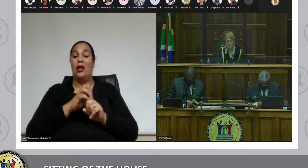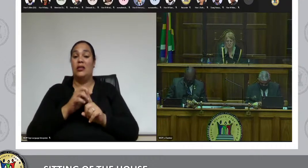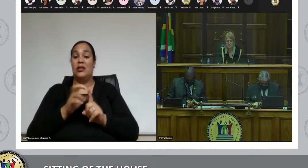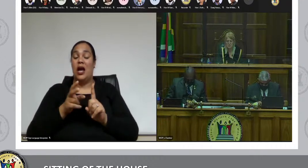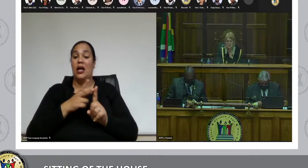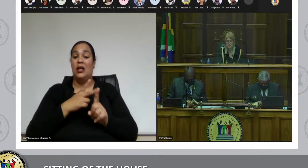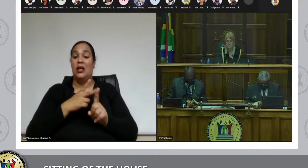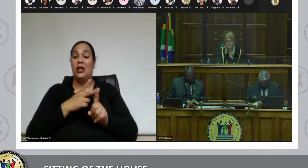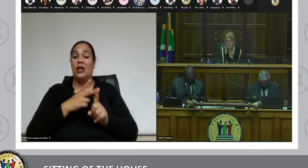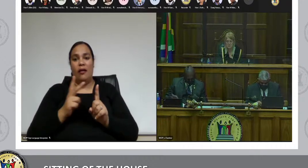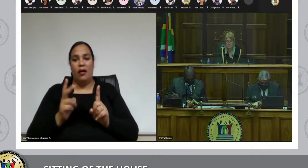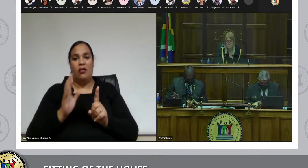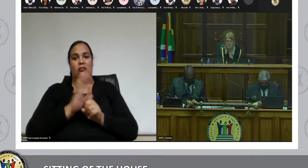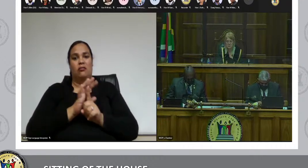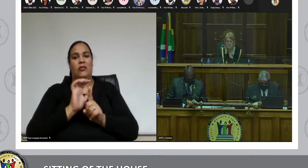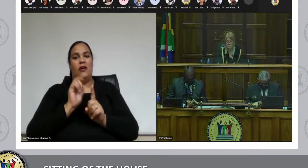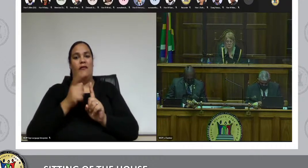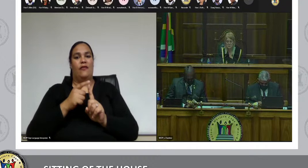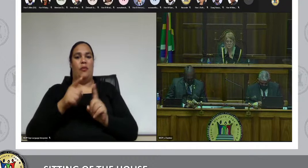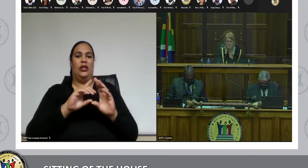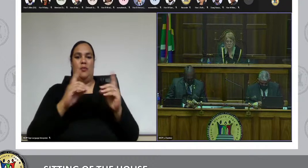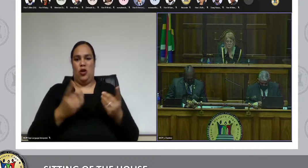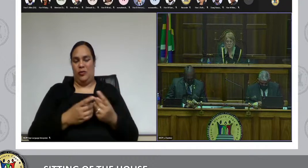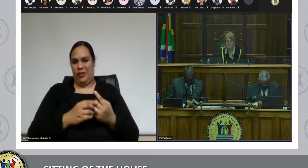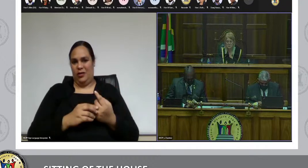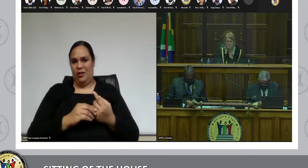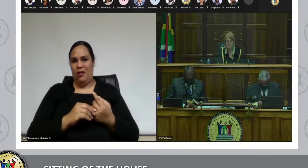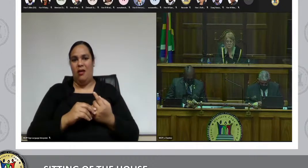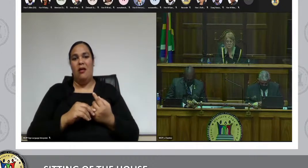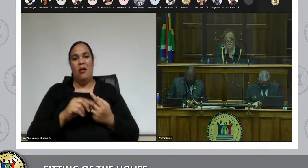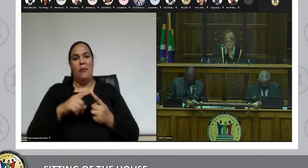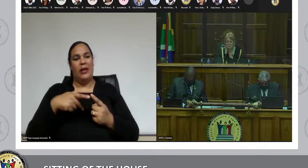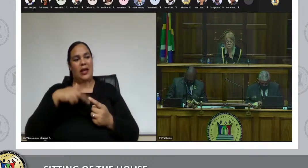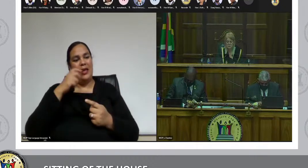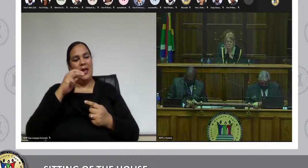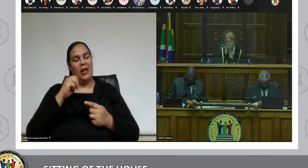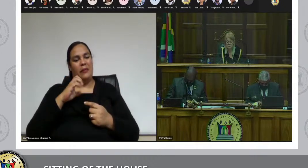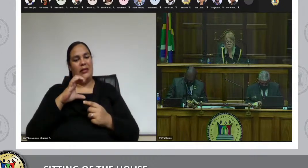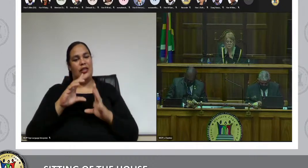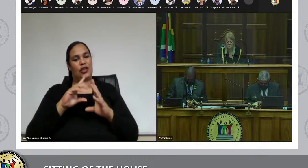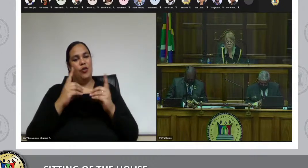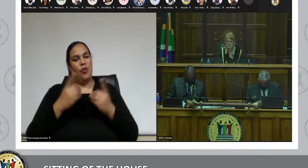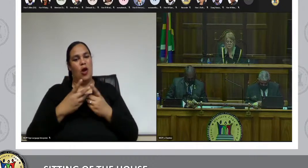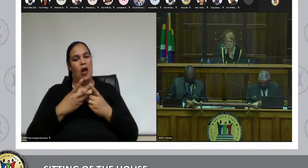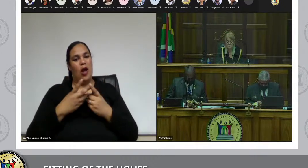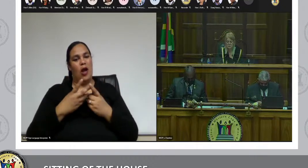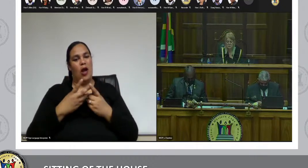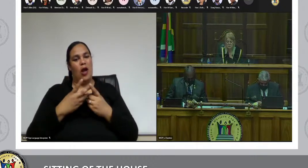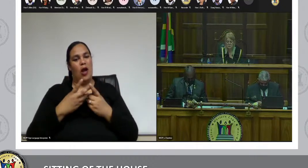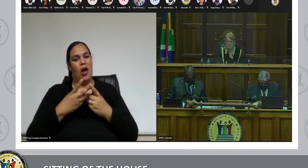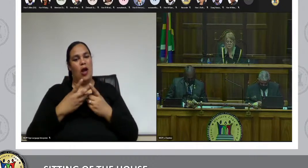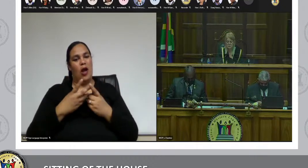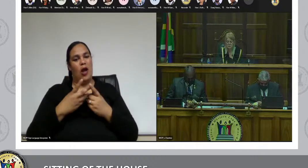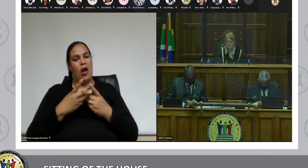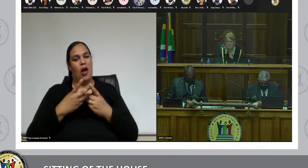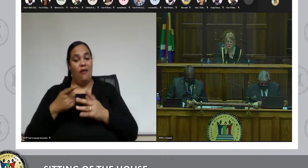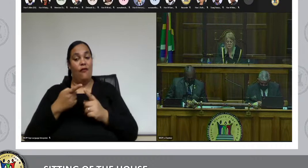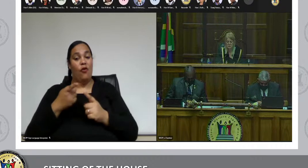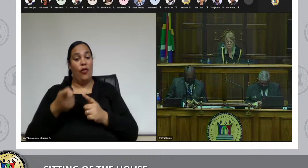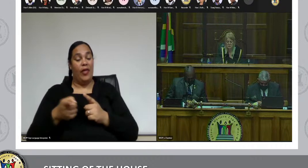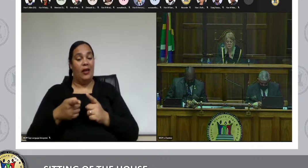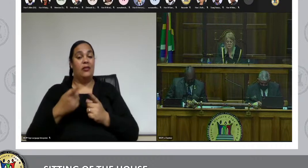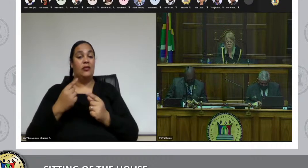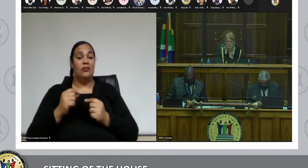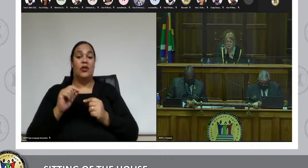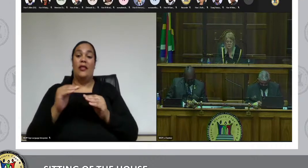violated again by her department. Hearing the MEC tell us that the department has assured the survivor of their objectivity and